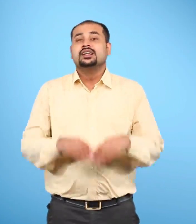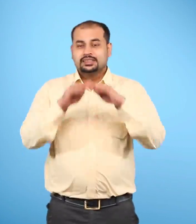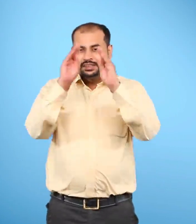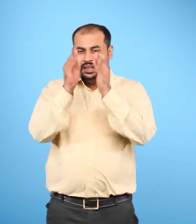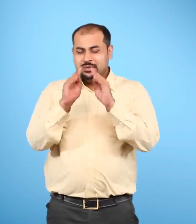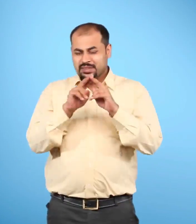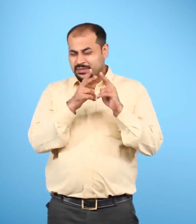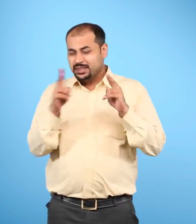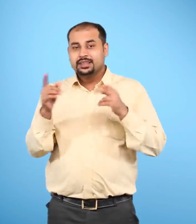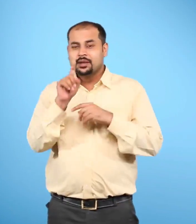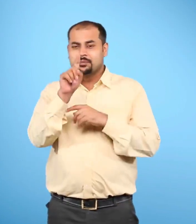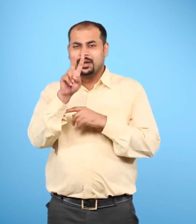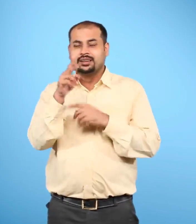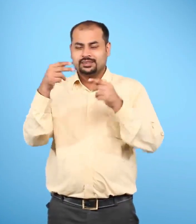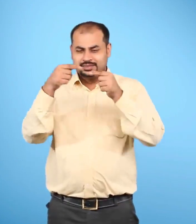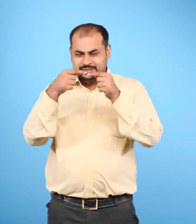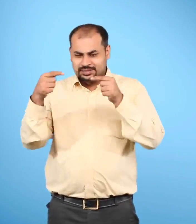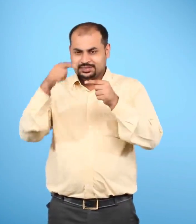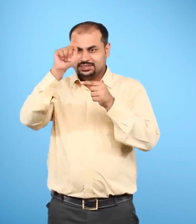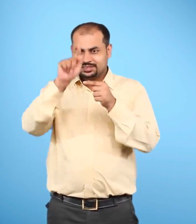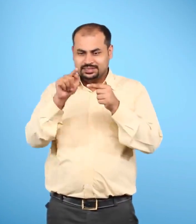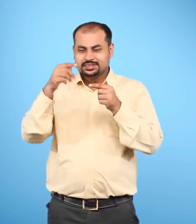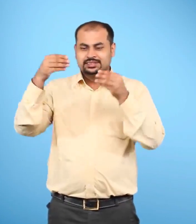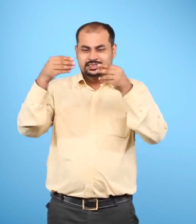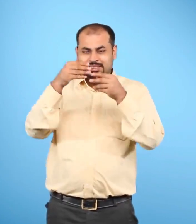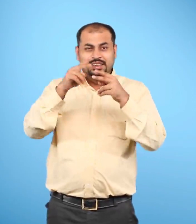All 12 shapes are arranged here to make a rectangle.